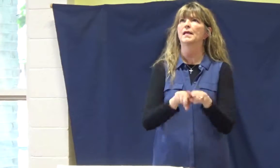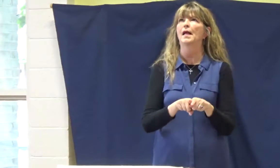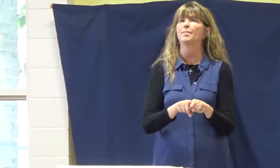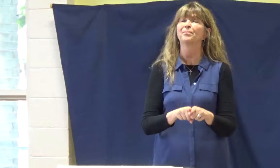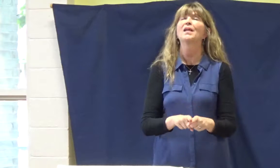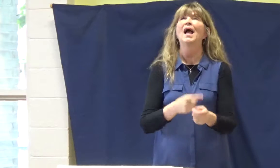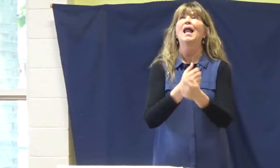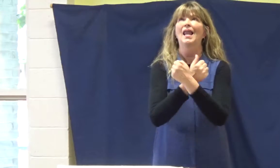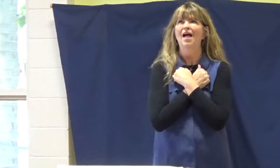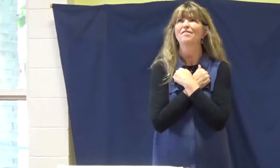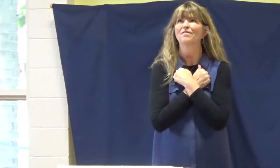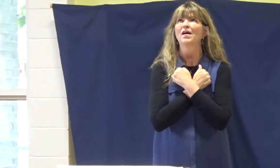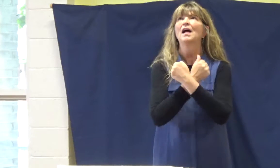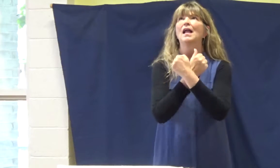and help us to do likewise, to